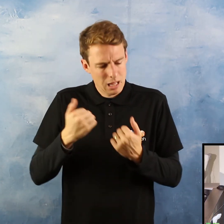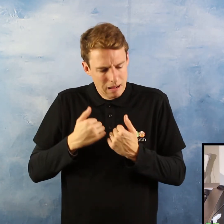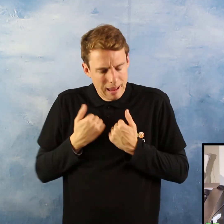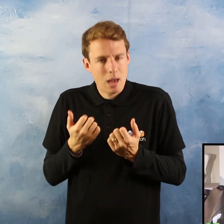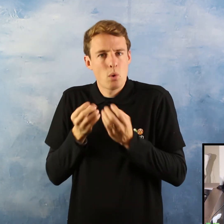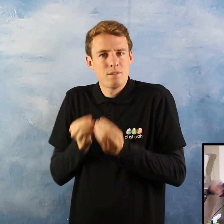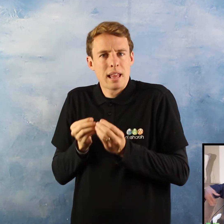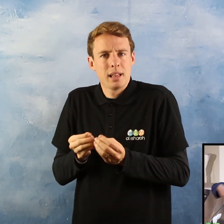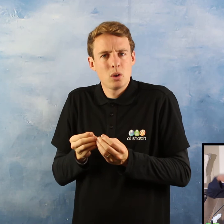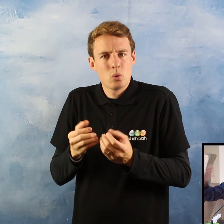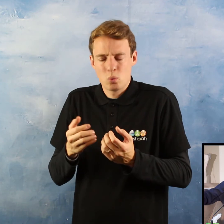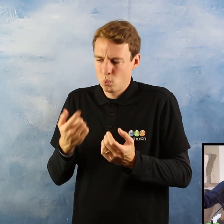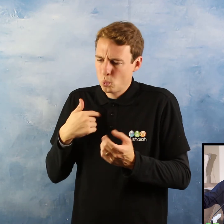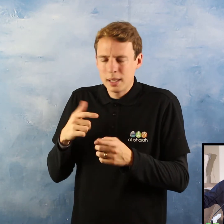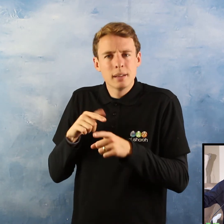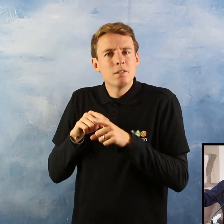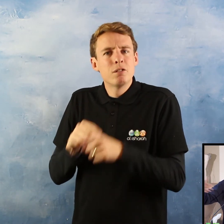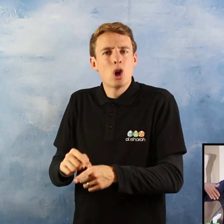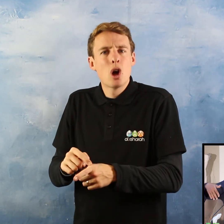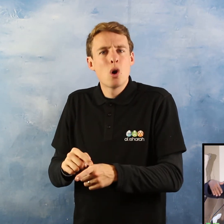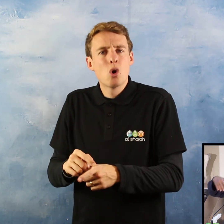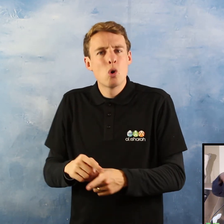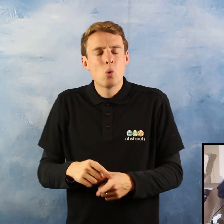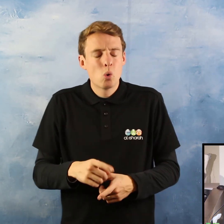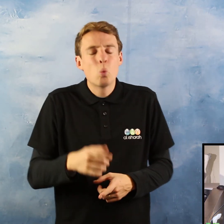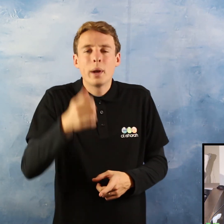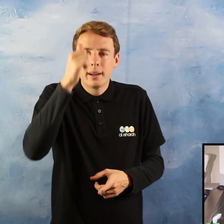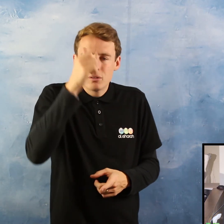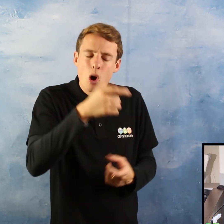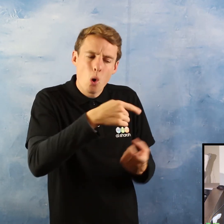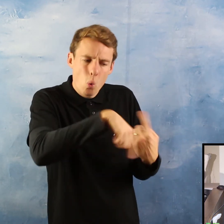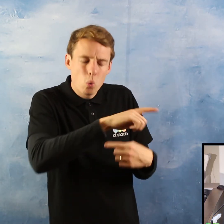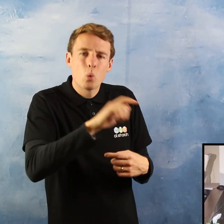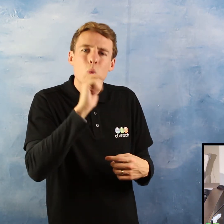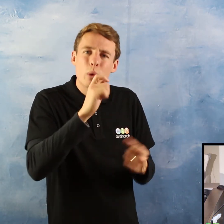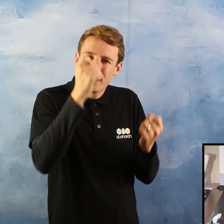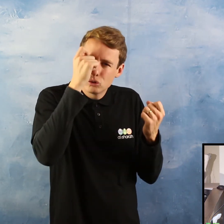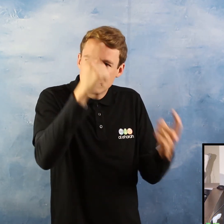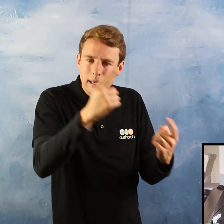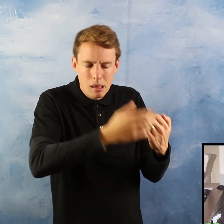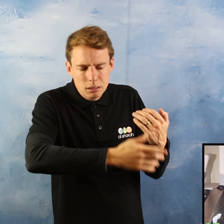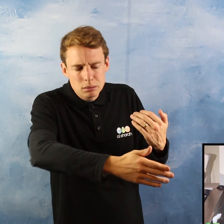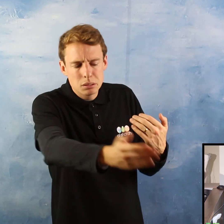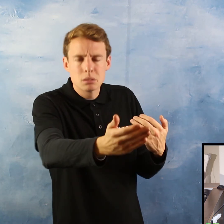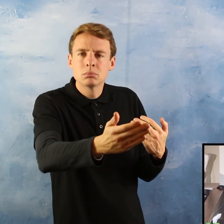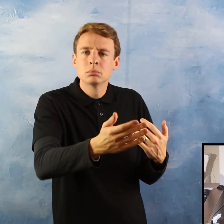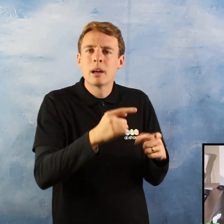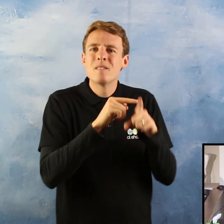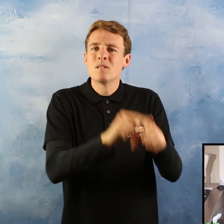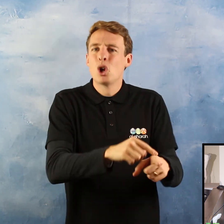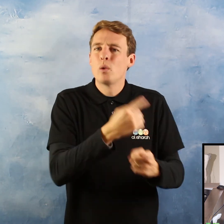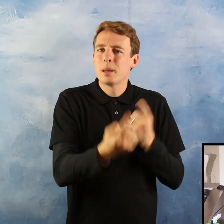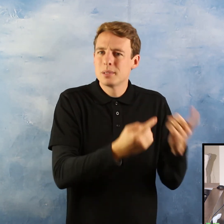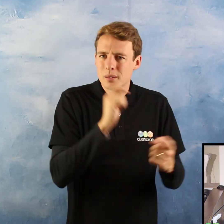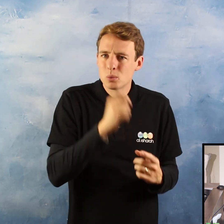and act according to our values. One day, they will realize and they will follow. So many